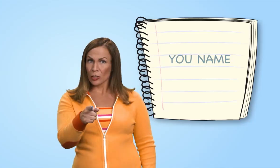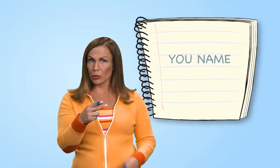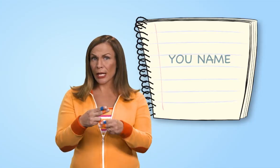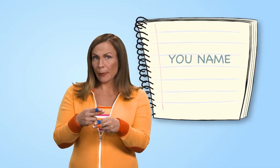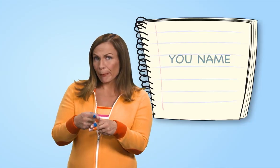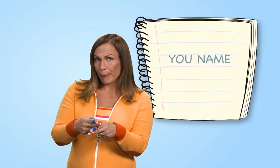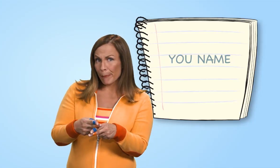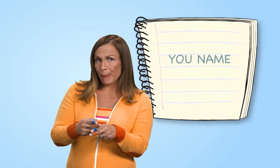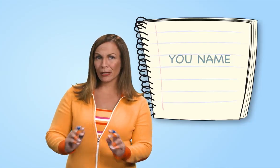You name?